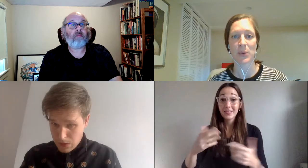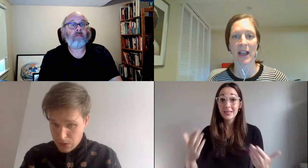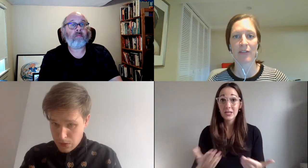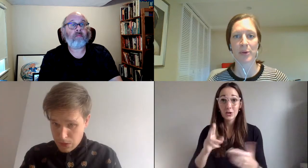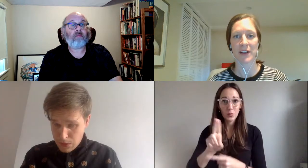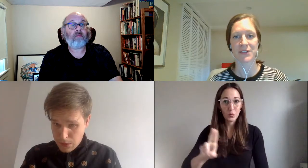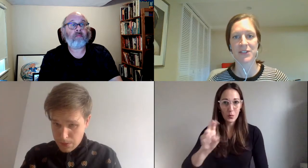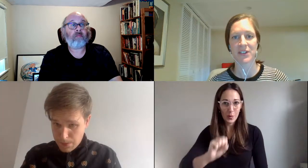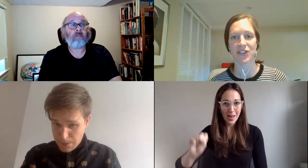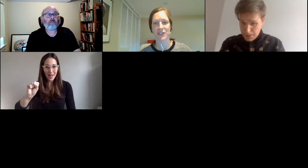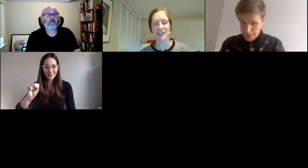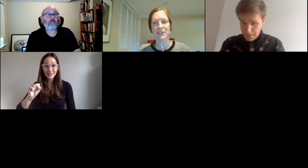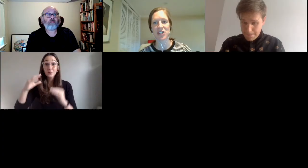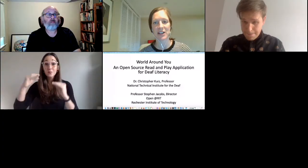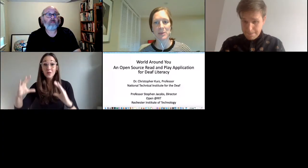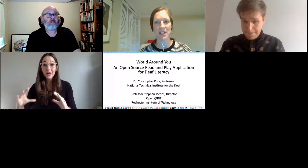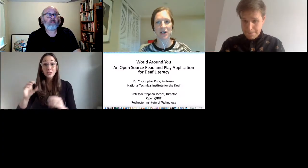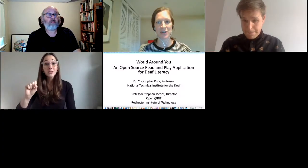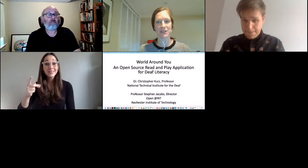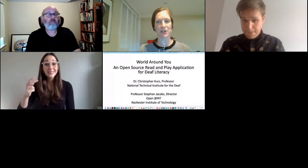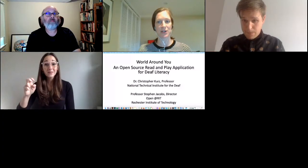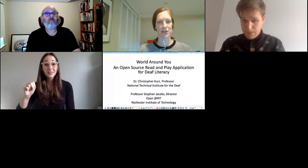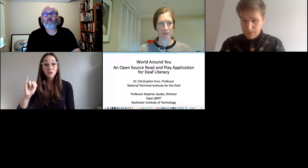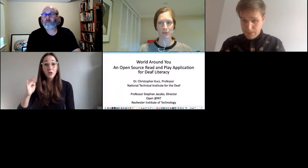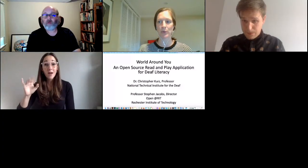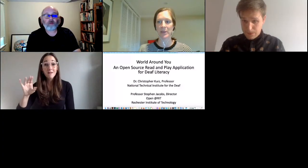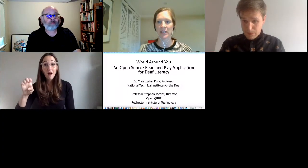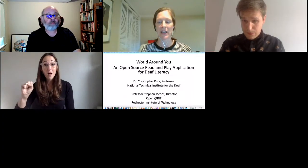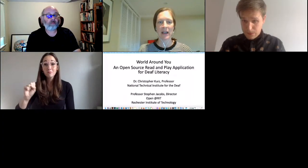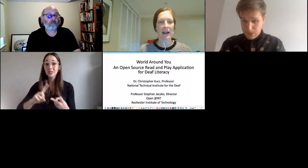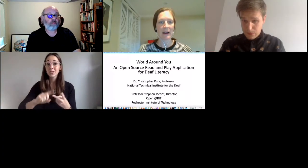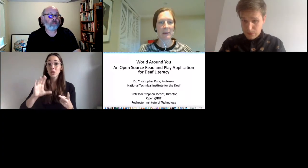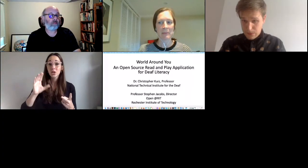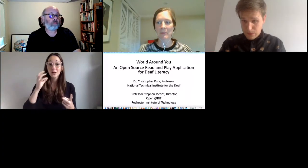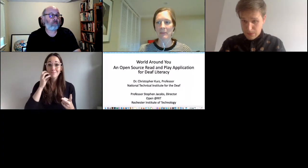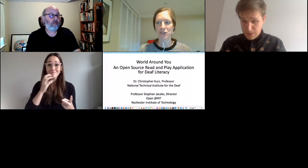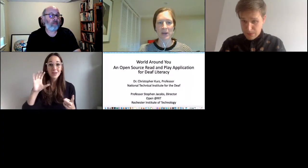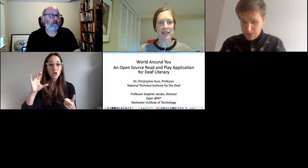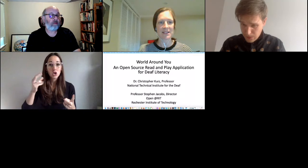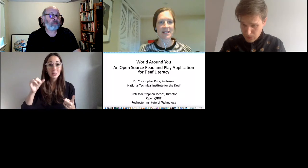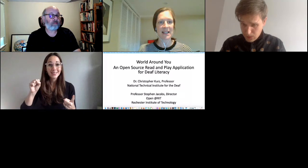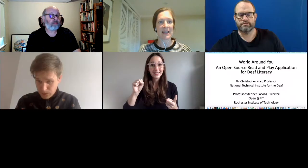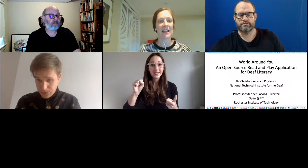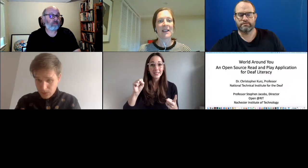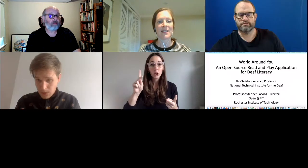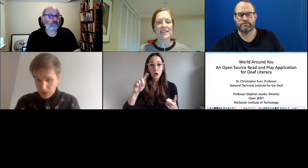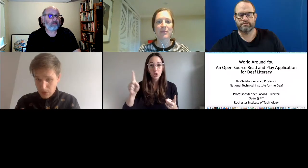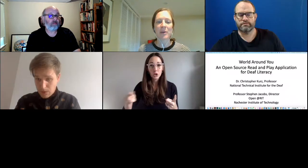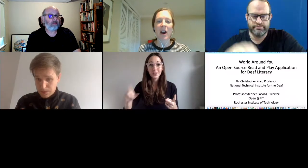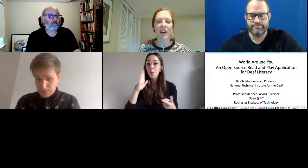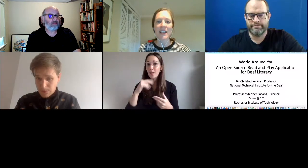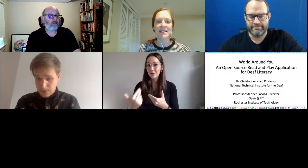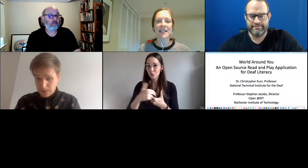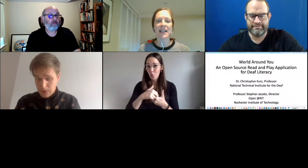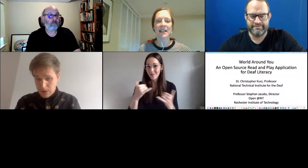States. So we have Professors Stephen Jacobs and Chris Kurz, who will be joining us today. The team